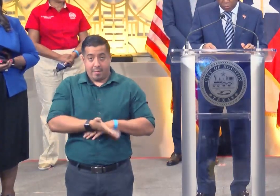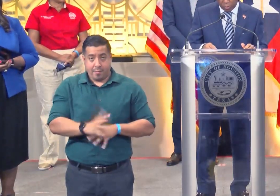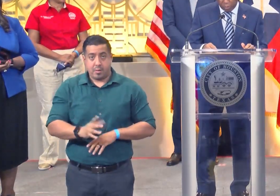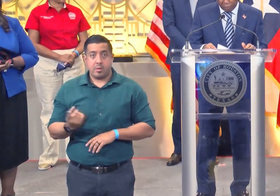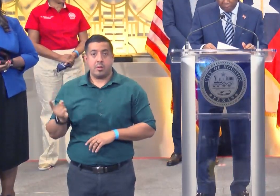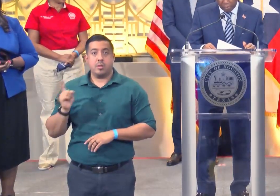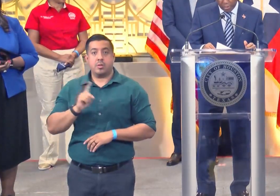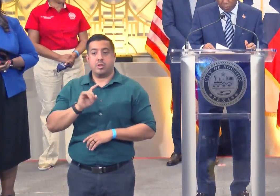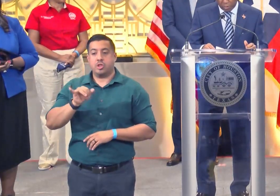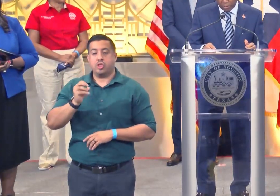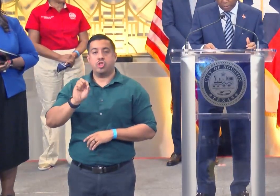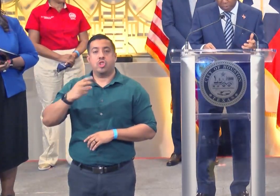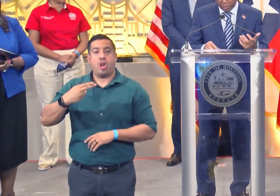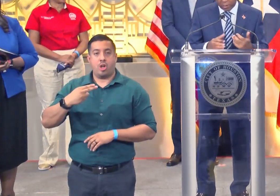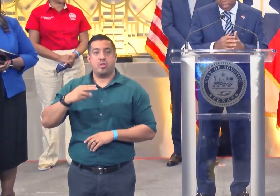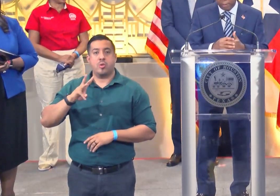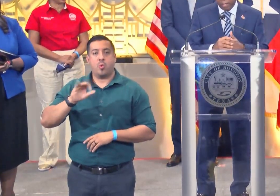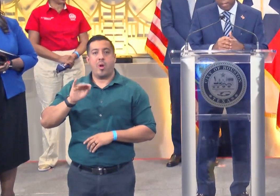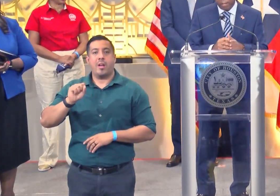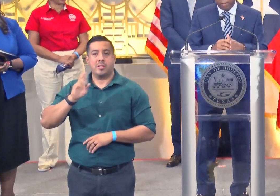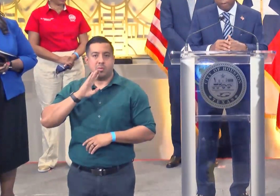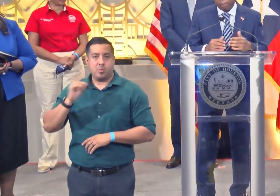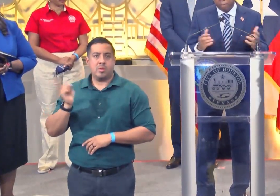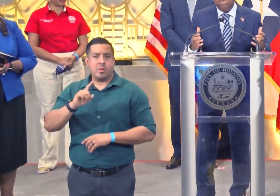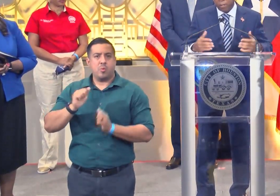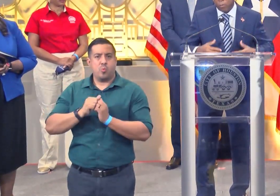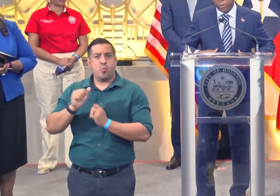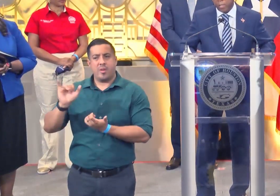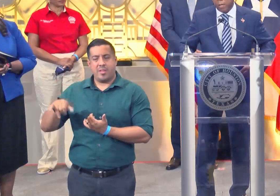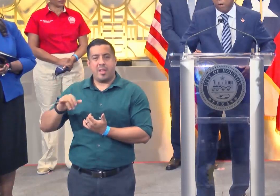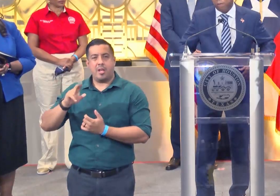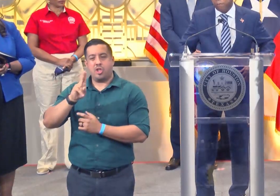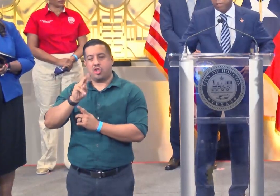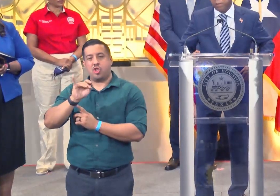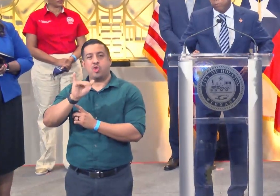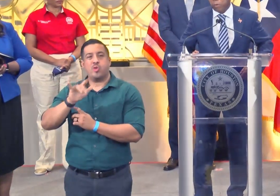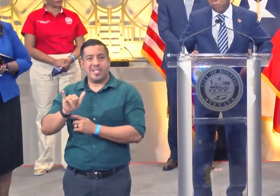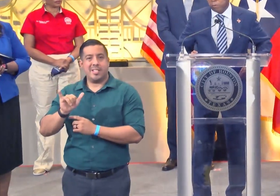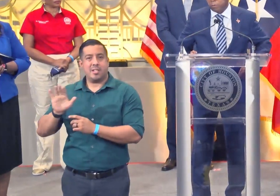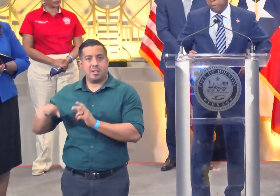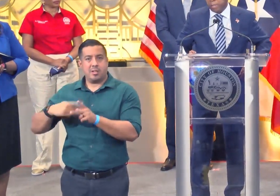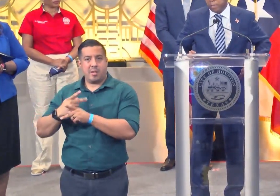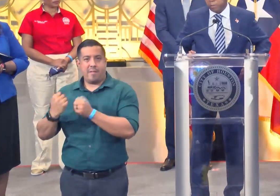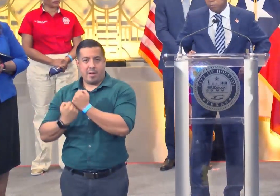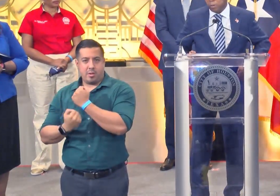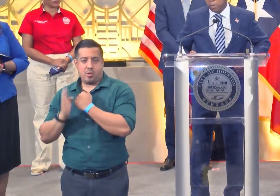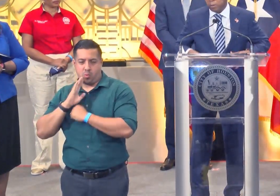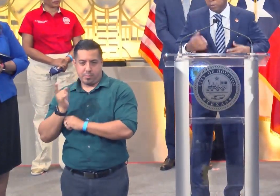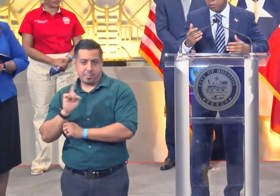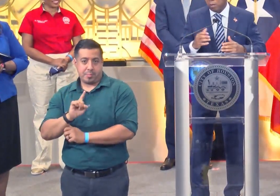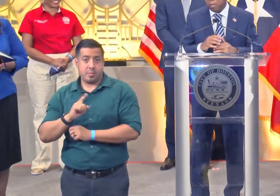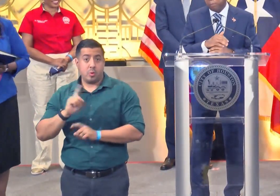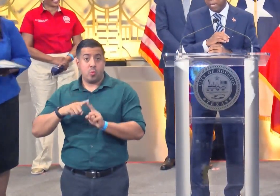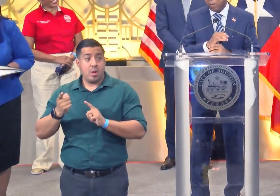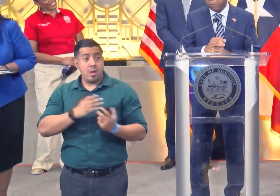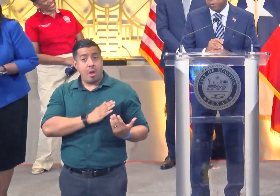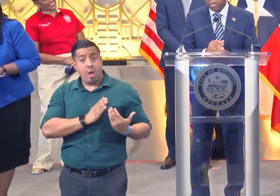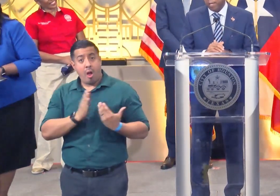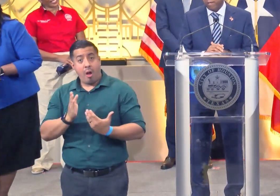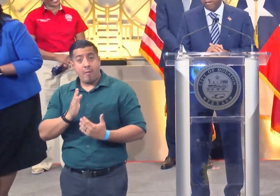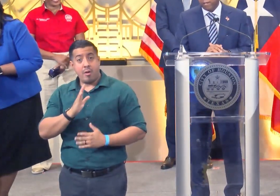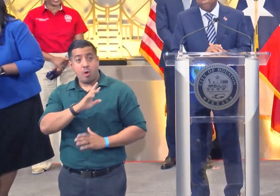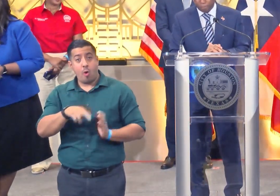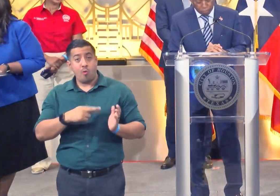the G-Unity Foundation. And let me just say, you know, when he offered me the role to play in his in